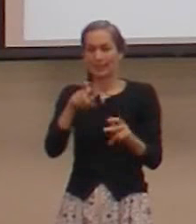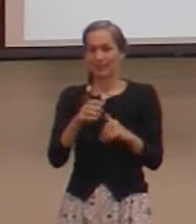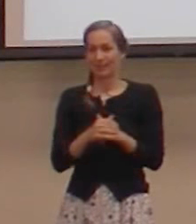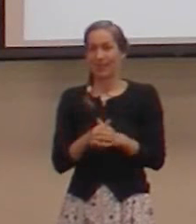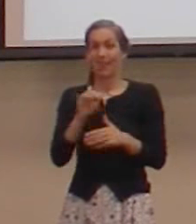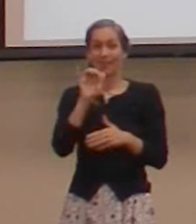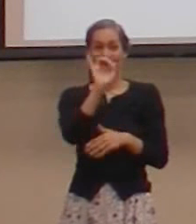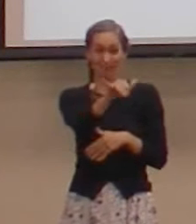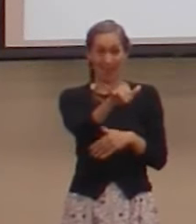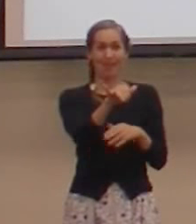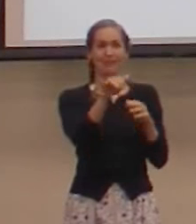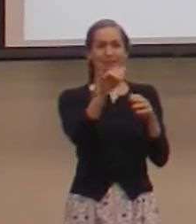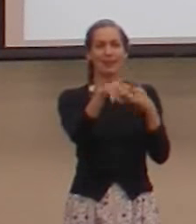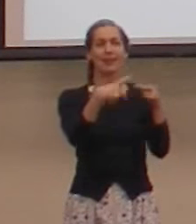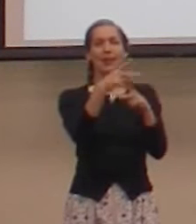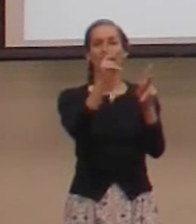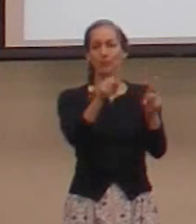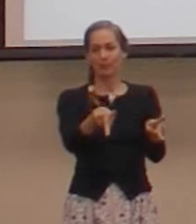the kingdom.